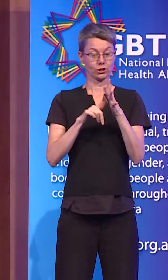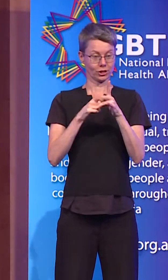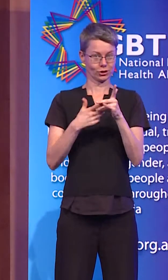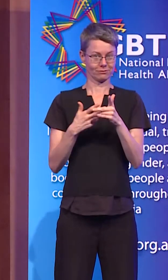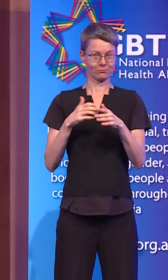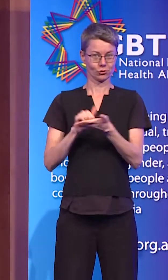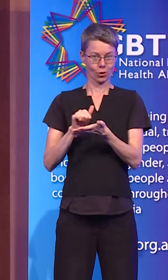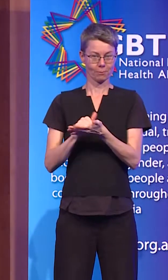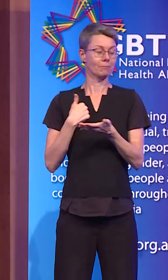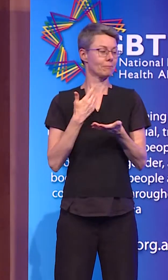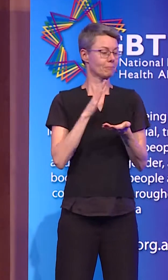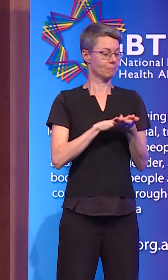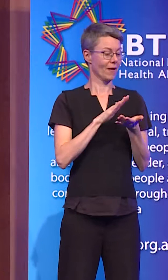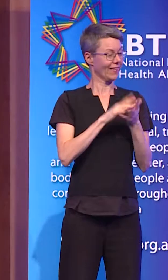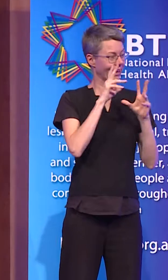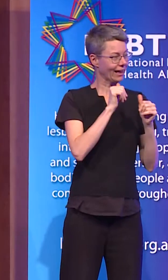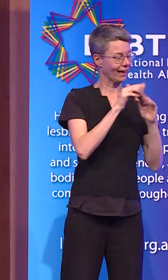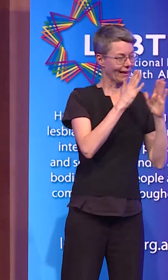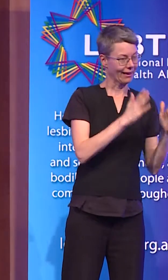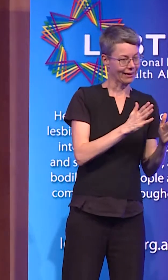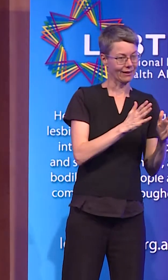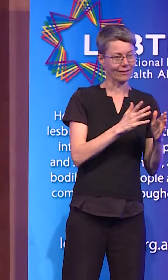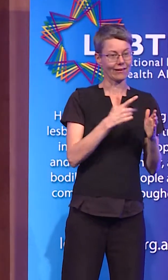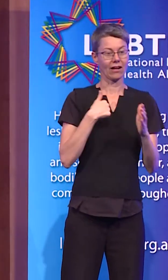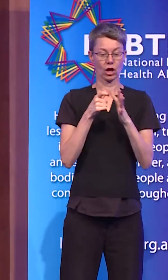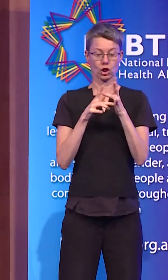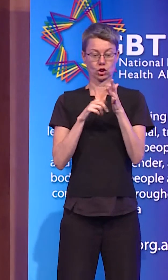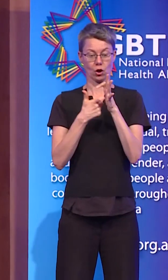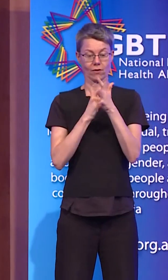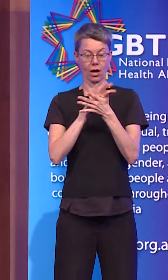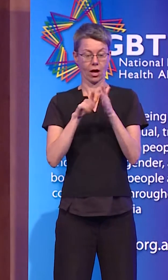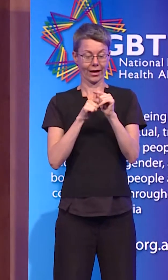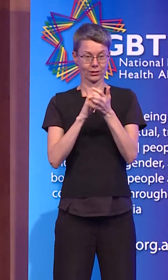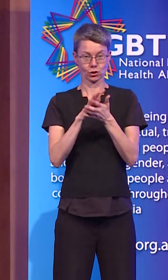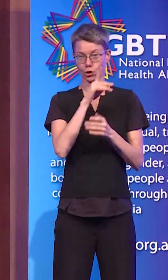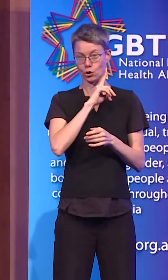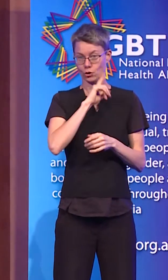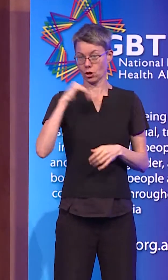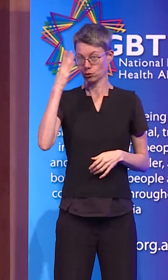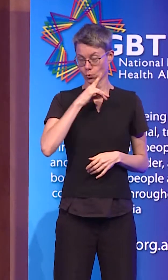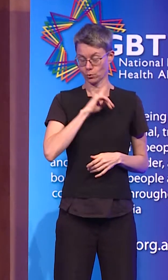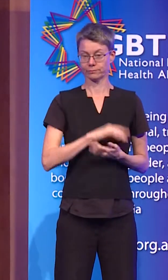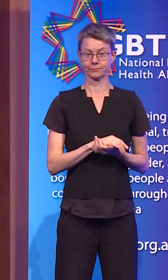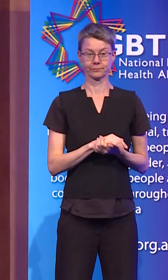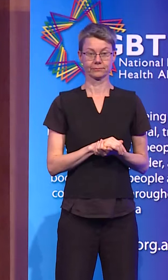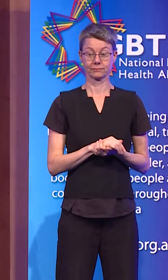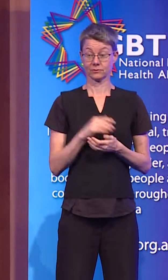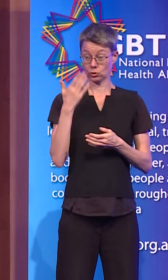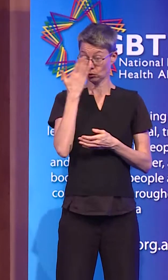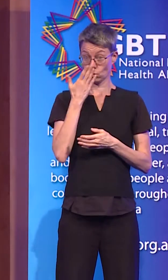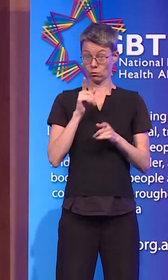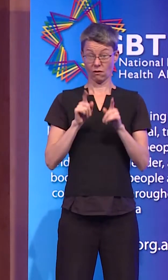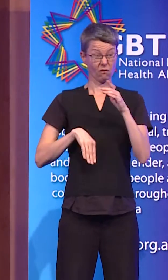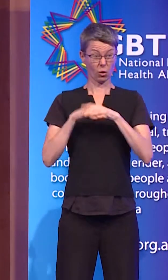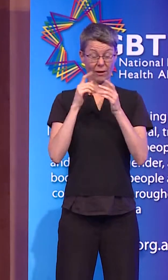mother found work as a housekeeper, and I ended up at Dover High Girls High. The school was full of recent immigrants like